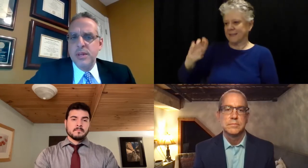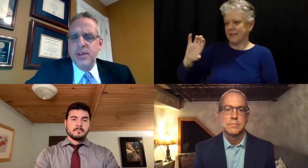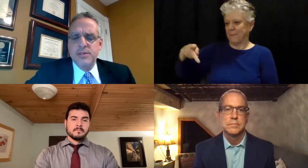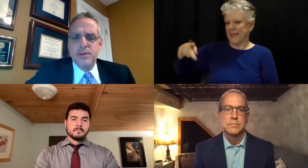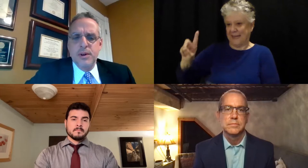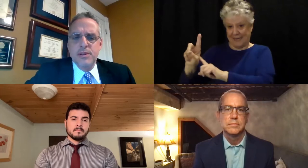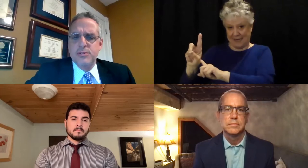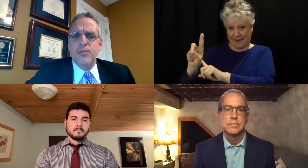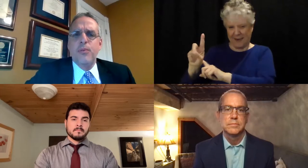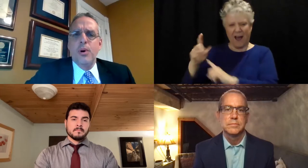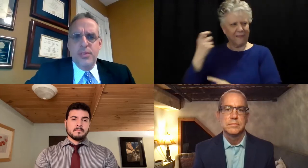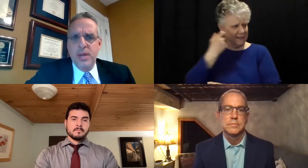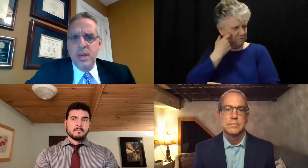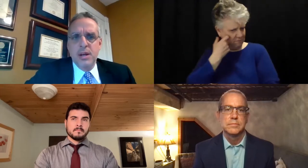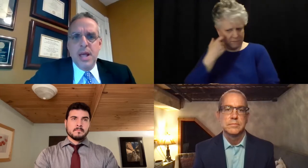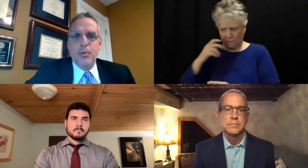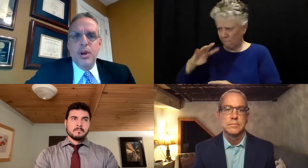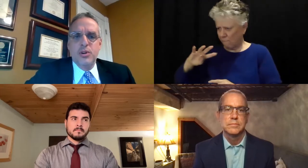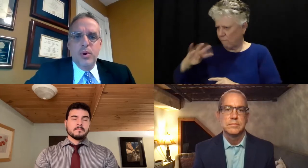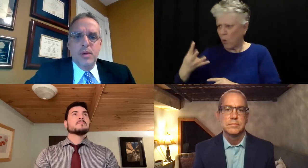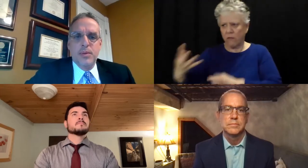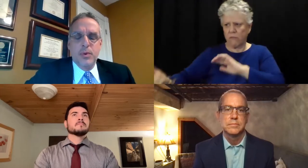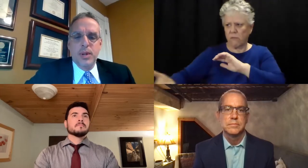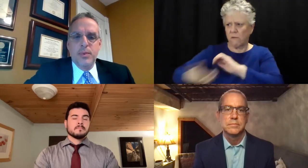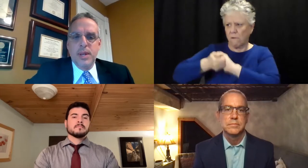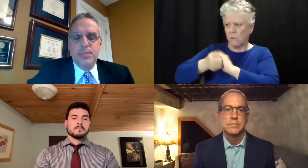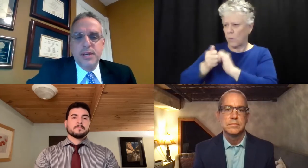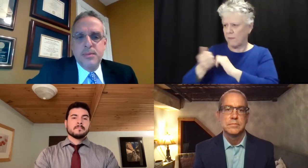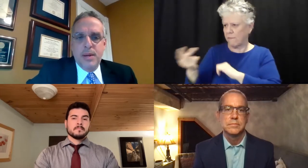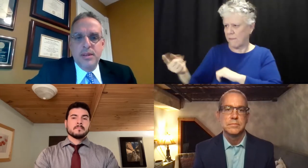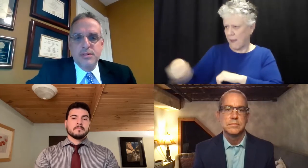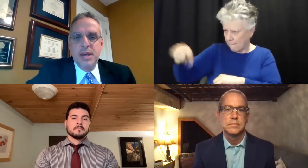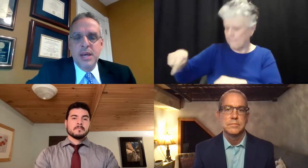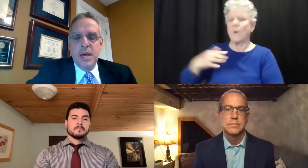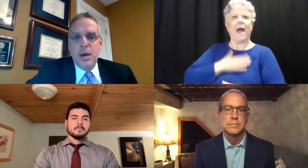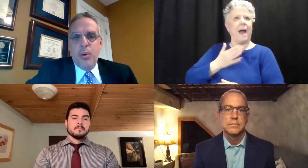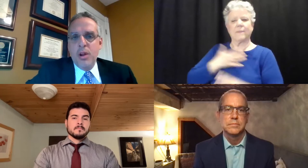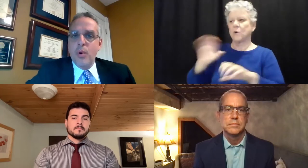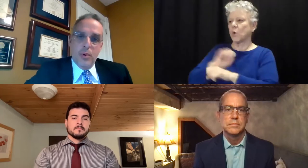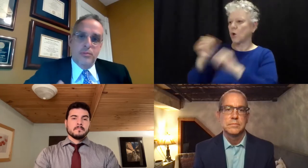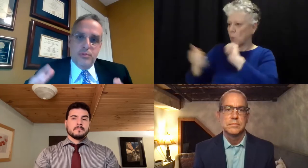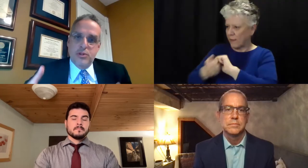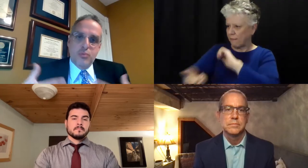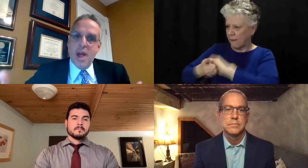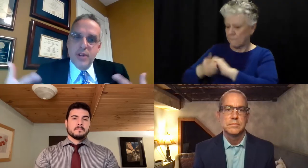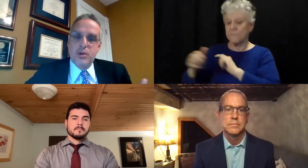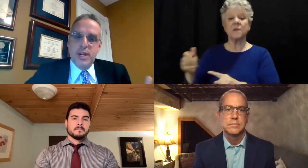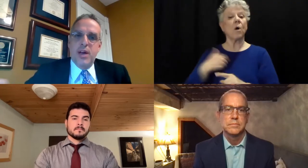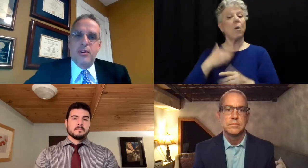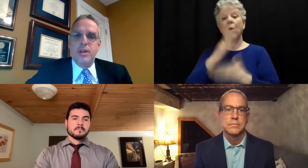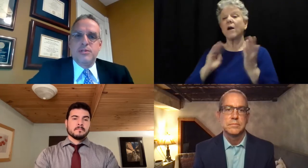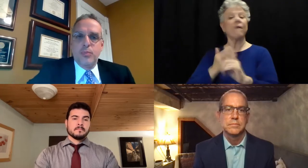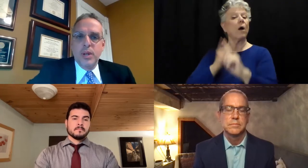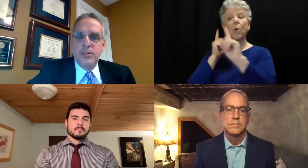on to, this is our fourth collaboration with them, and we're really, really pleased about this. Part of what we're striving